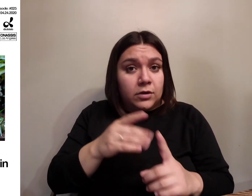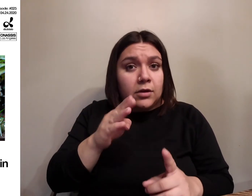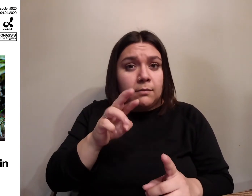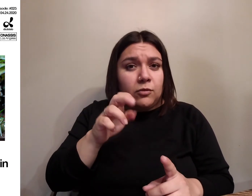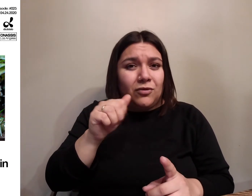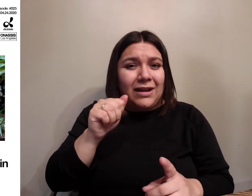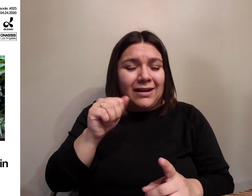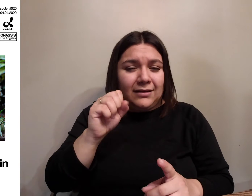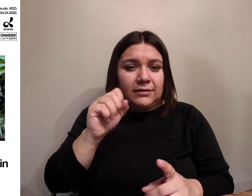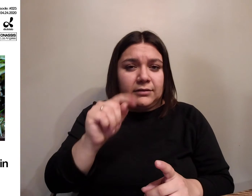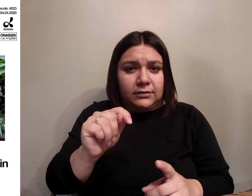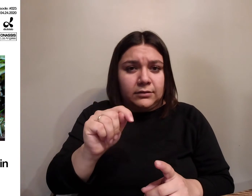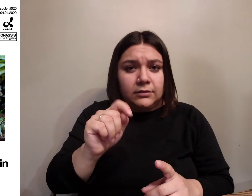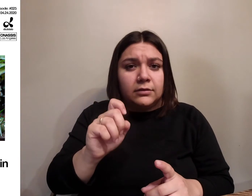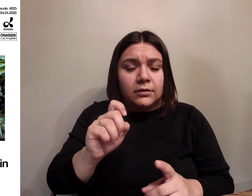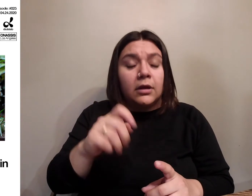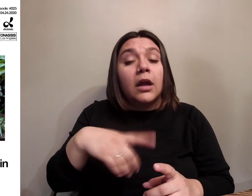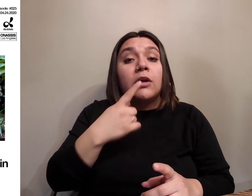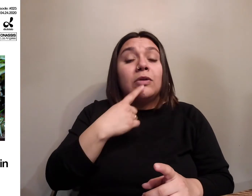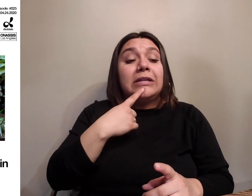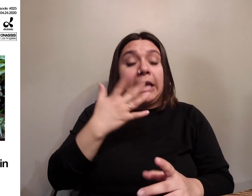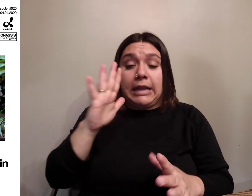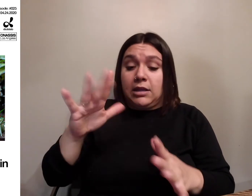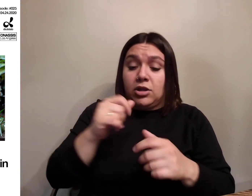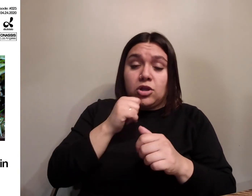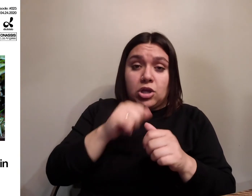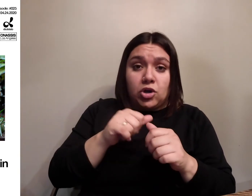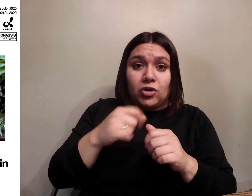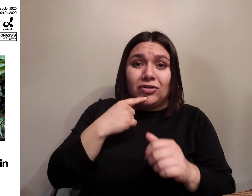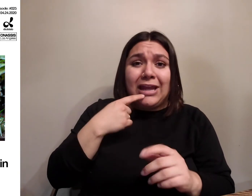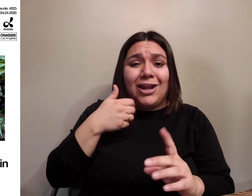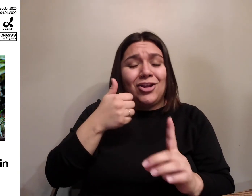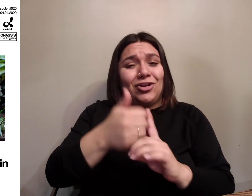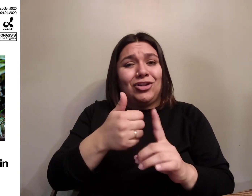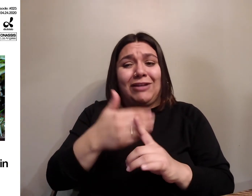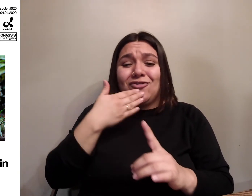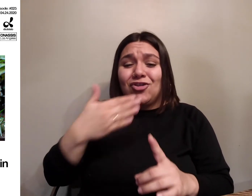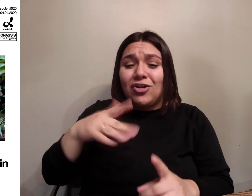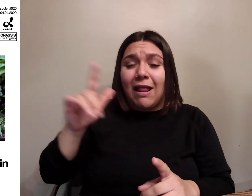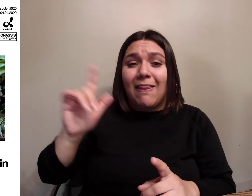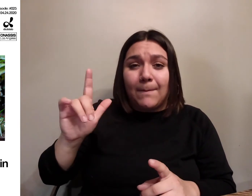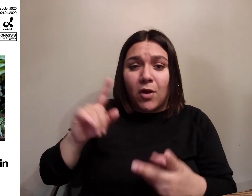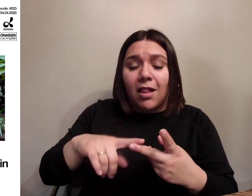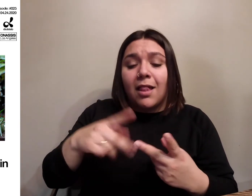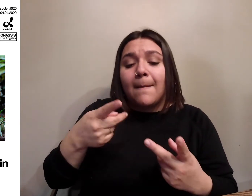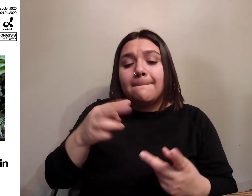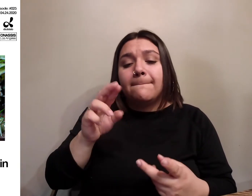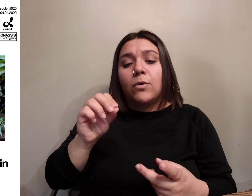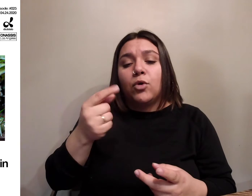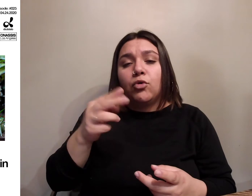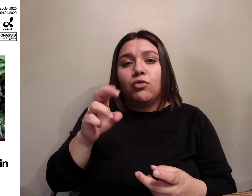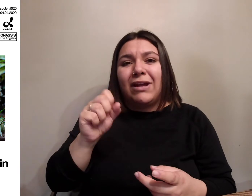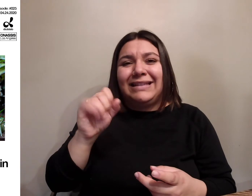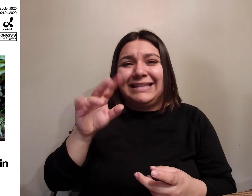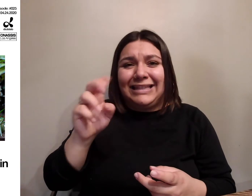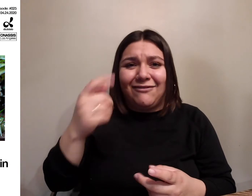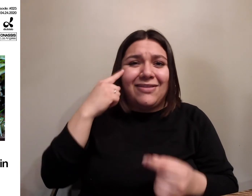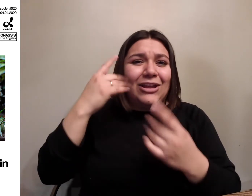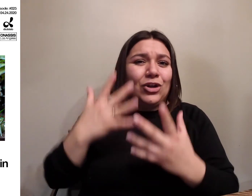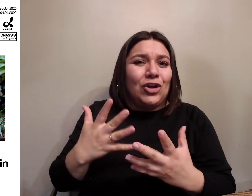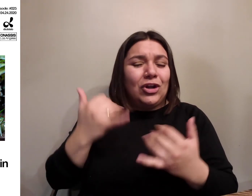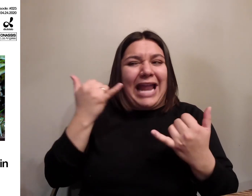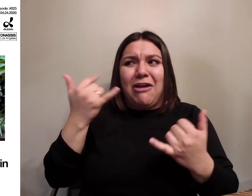will part with them when they think they have found it." Oh, it's beautiful. That's so true.